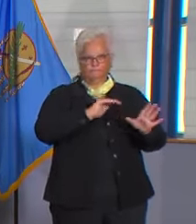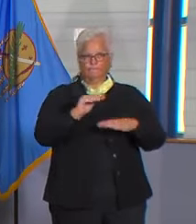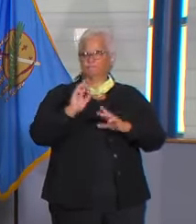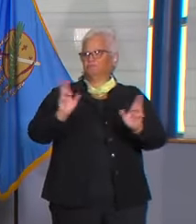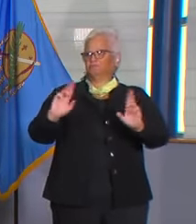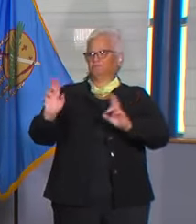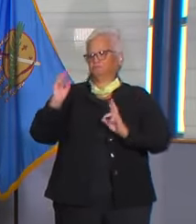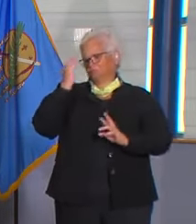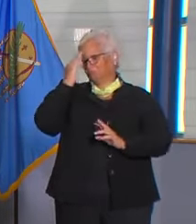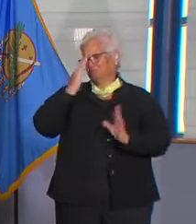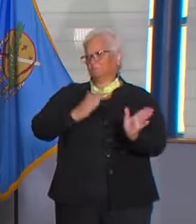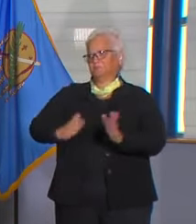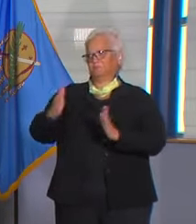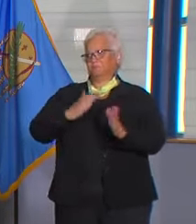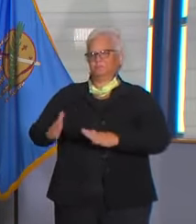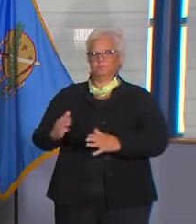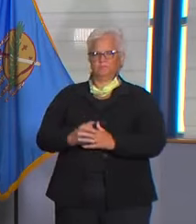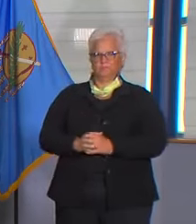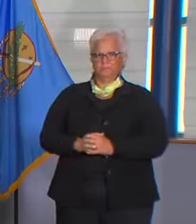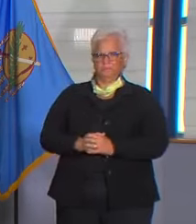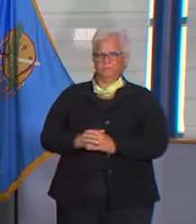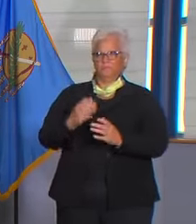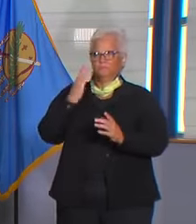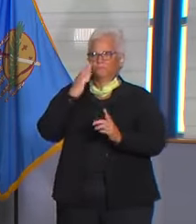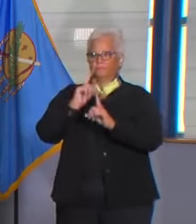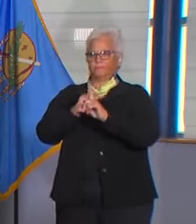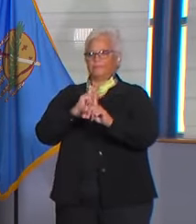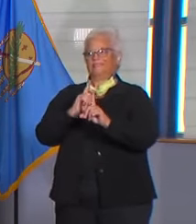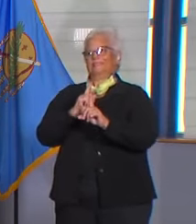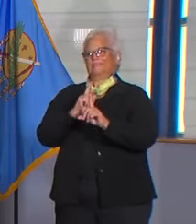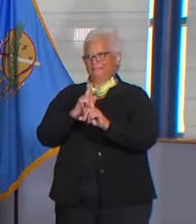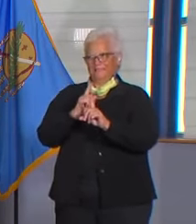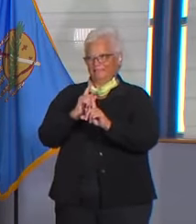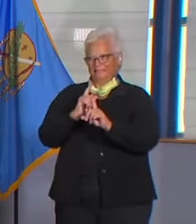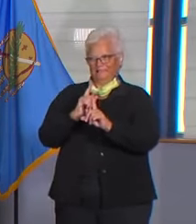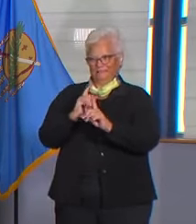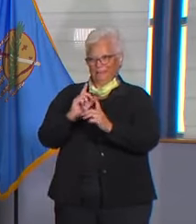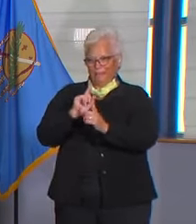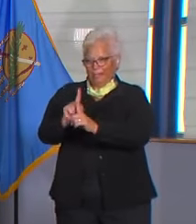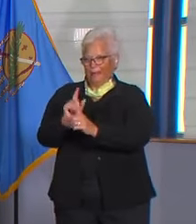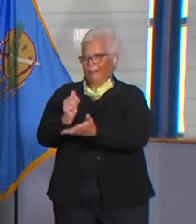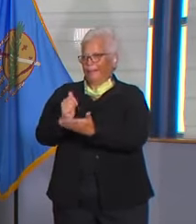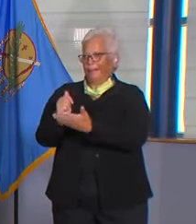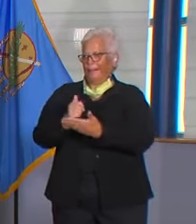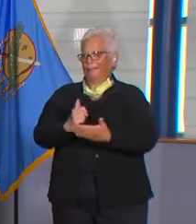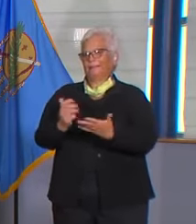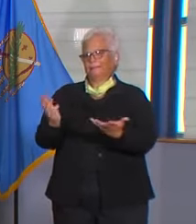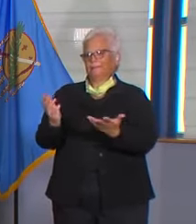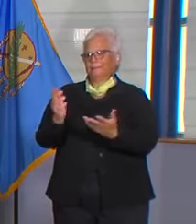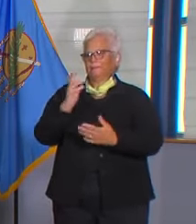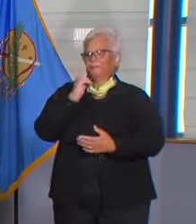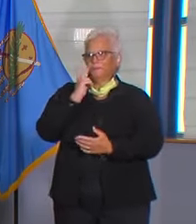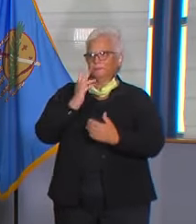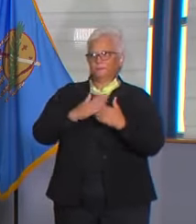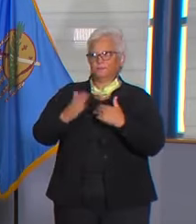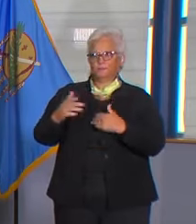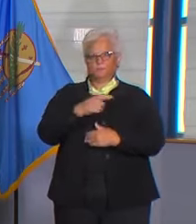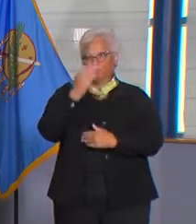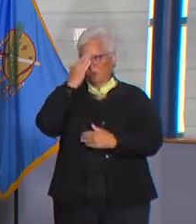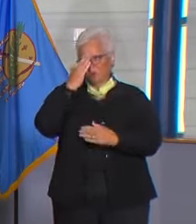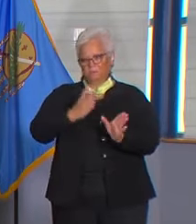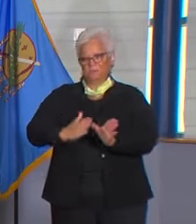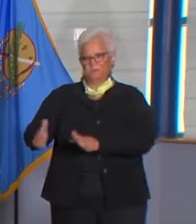available. You can't really social distance from somebody you're trying to save. And so we do have protocols in place for whenever those individuals return. We'll be working